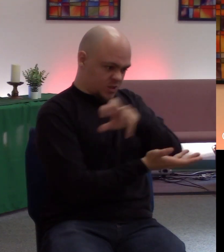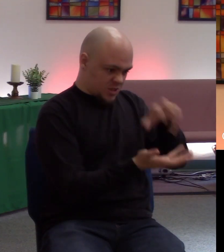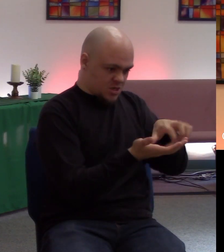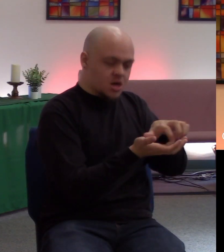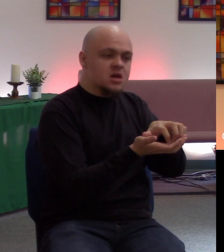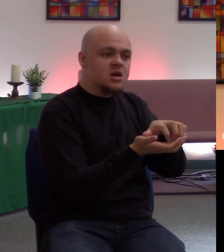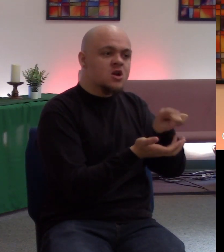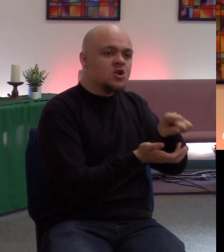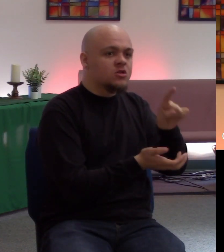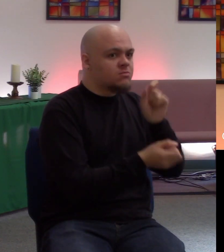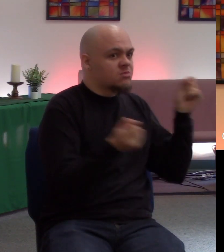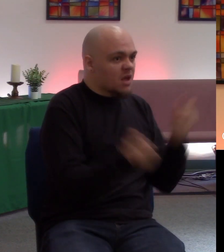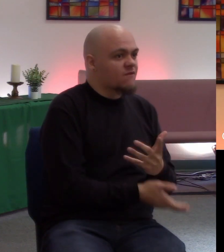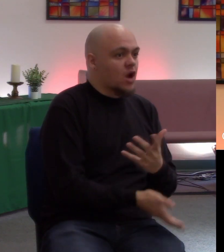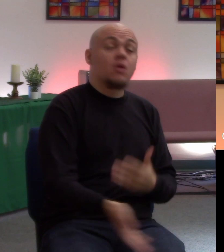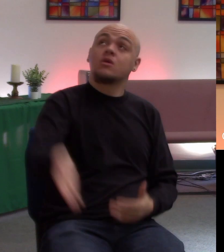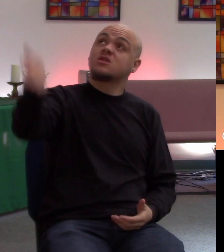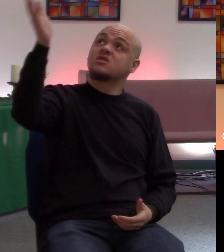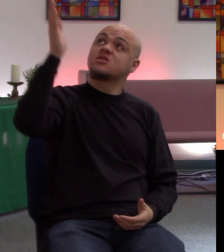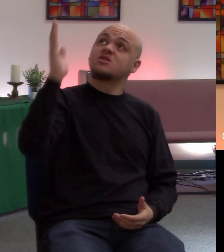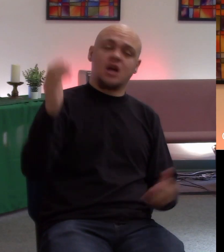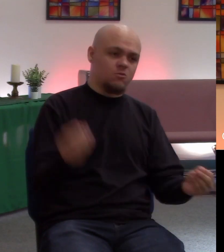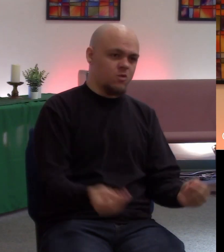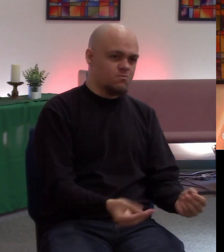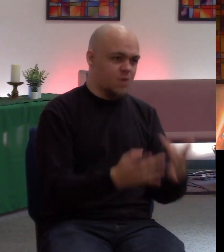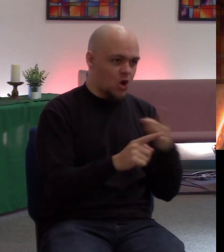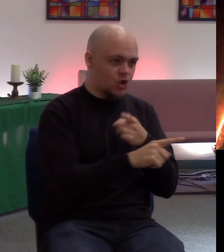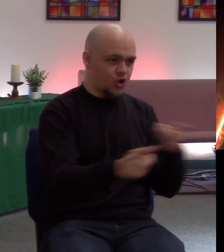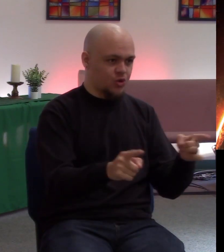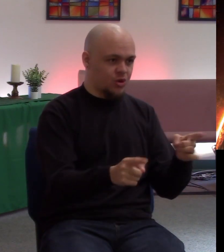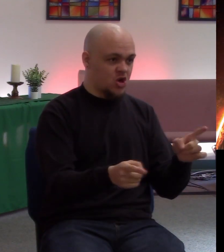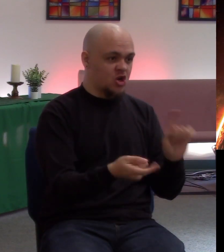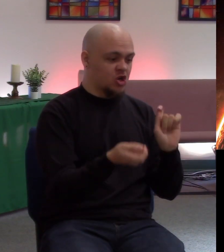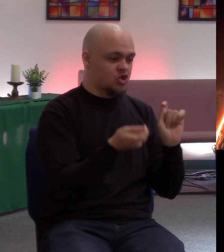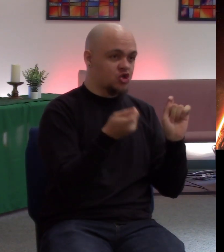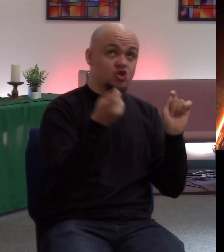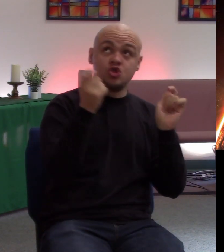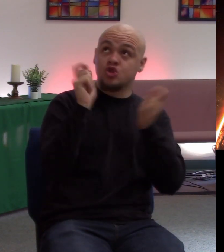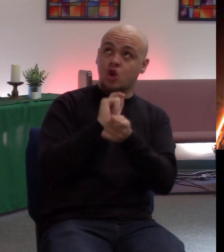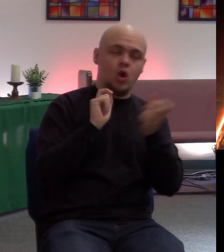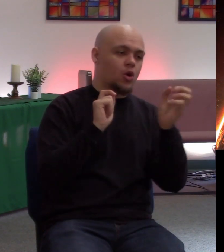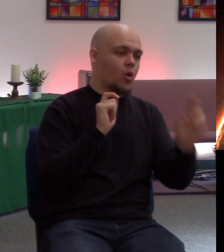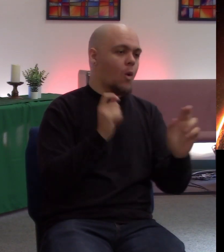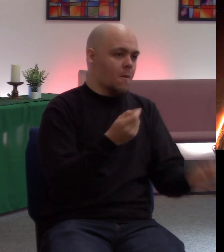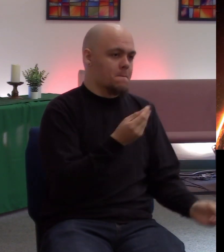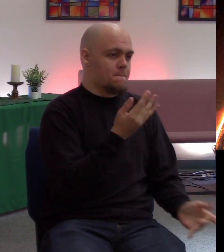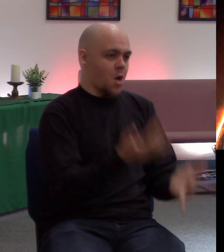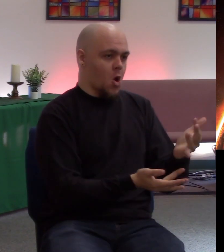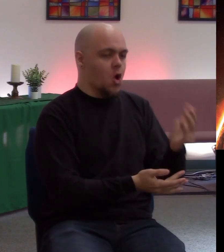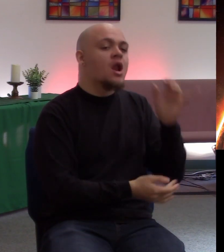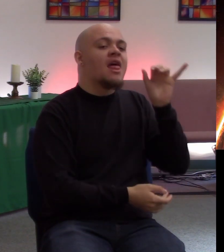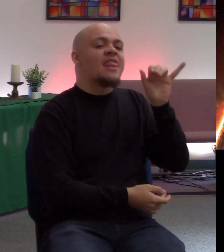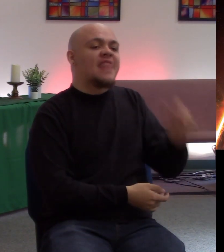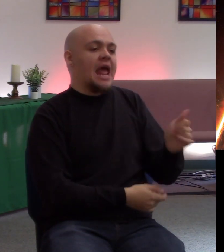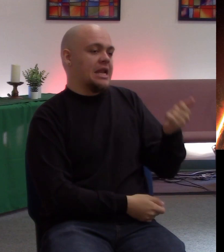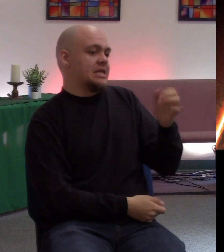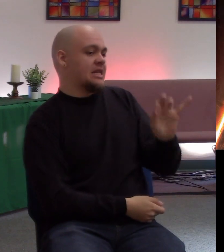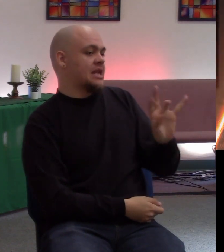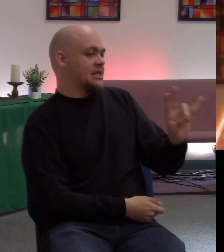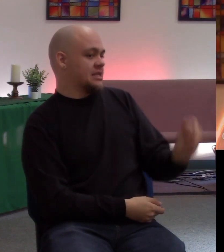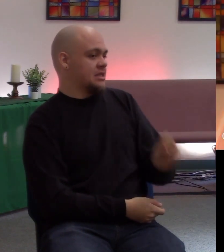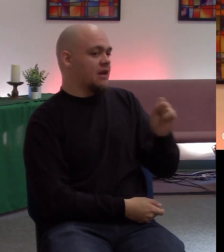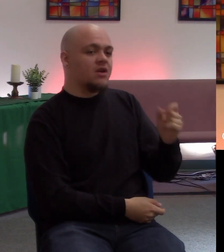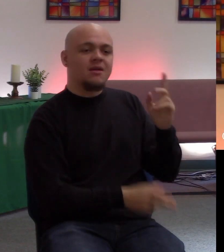Sinners in the hands of an angry God. You better be afraid because God's going to burn you. Turn or burn came about that